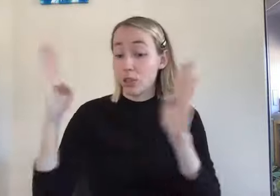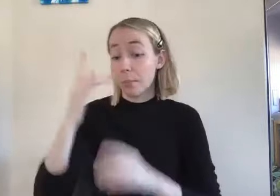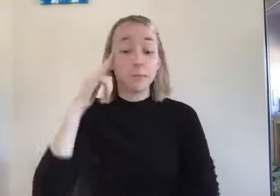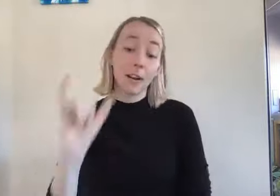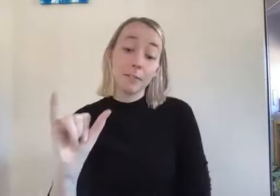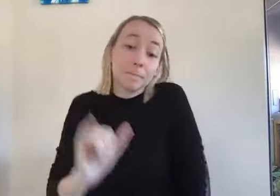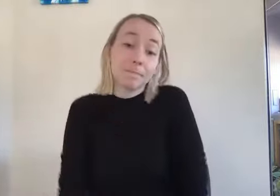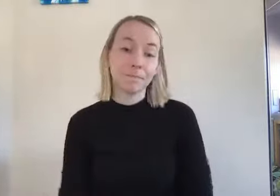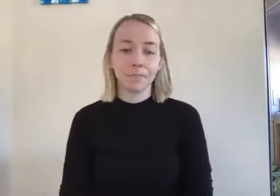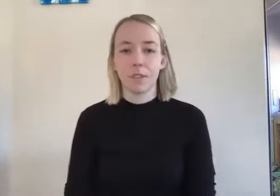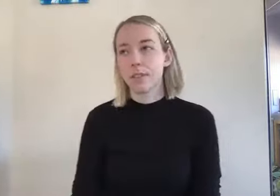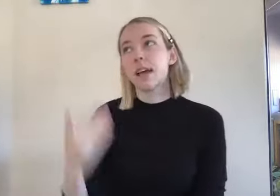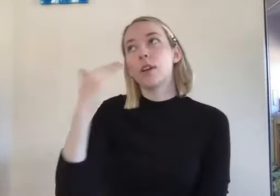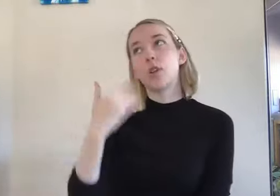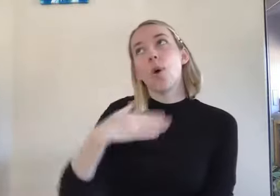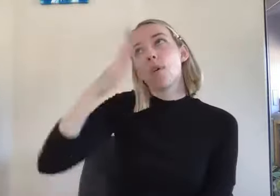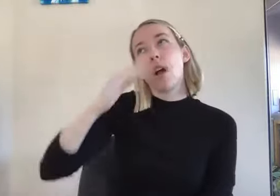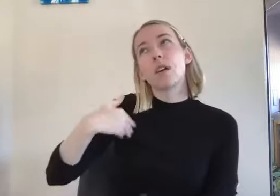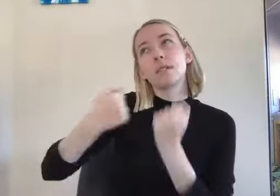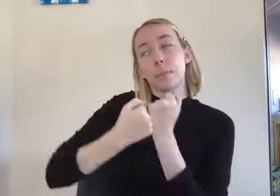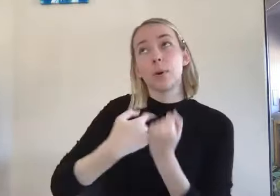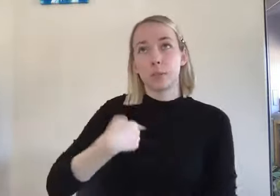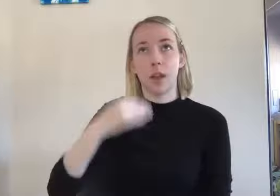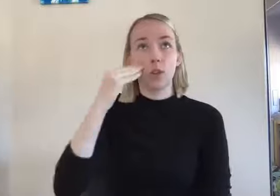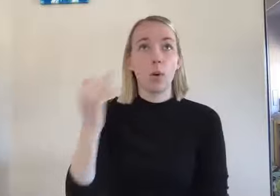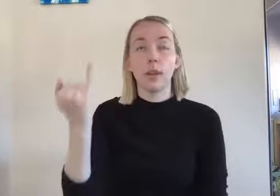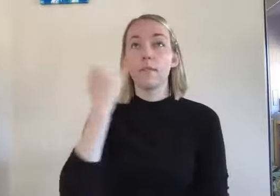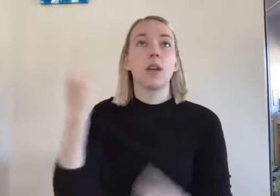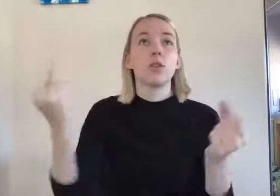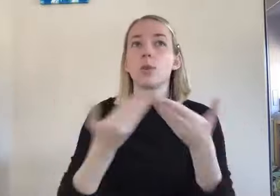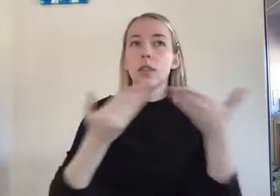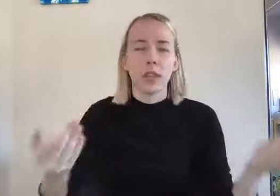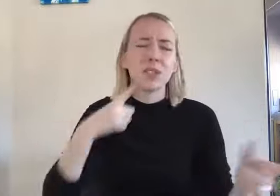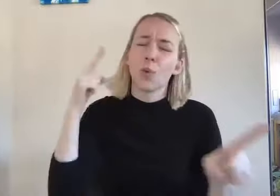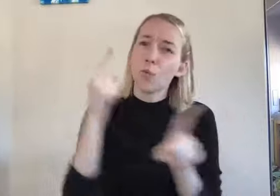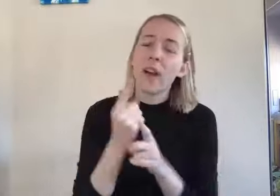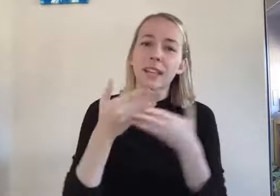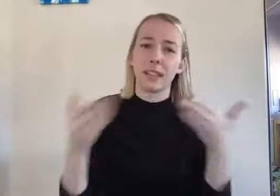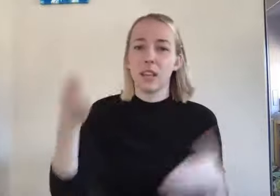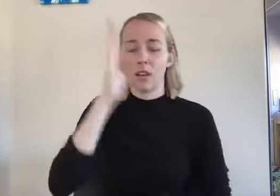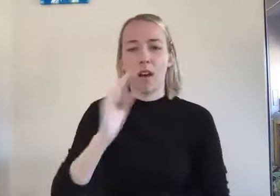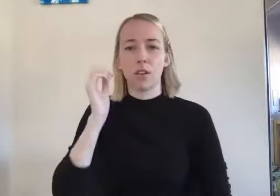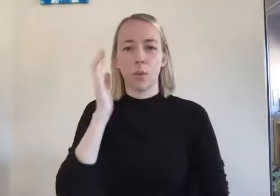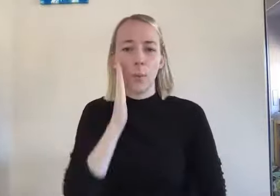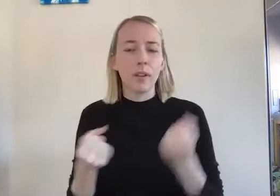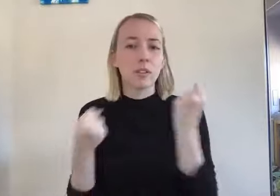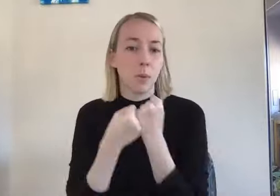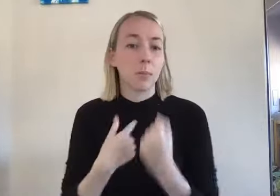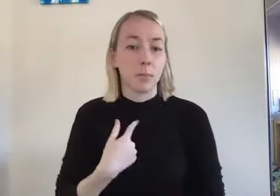You just will. And if you say, I know God has my back, I know if I do this, it's the right thing to do and God will take care of